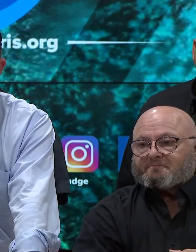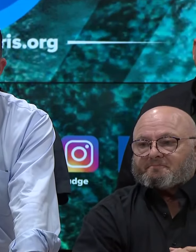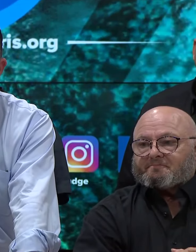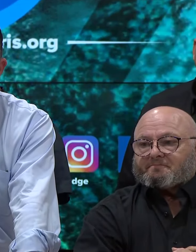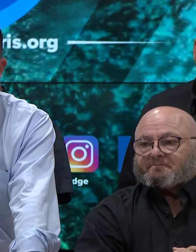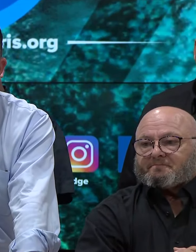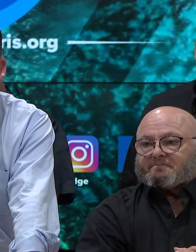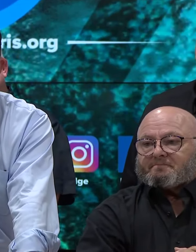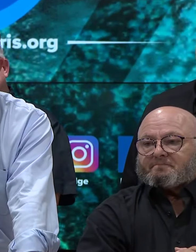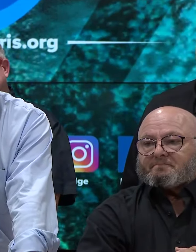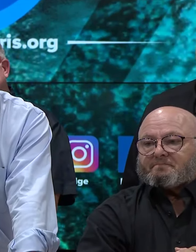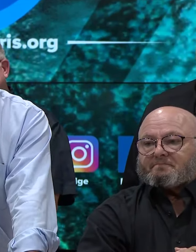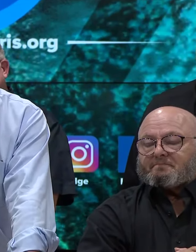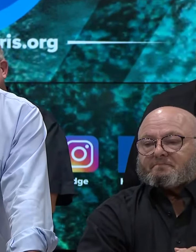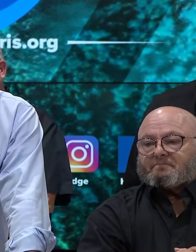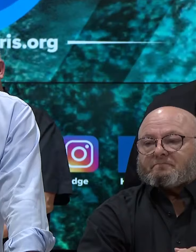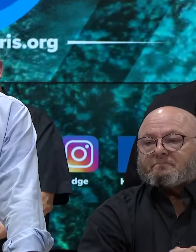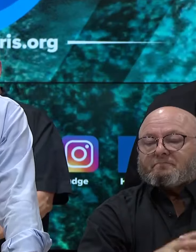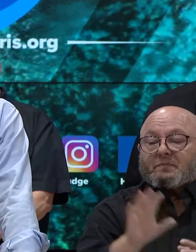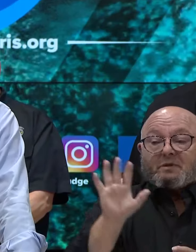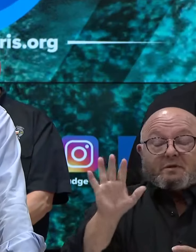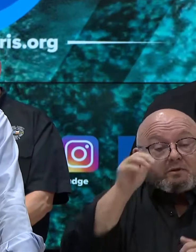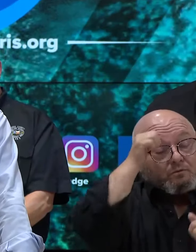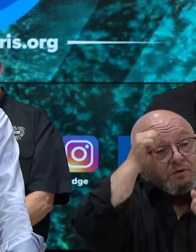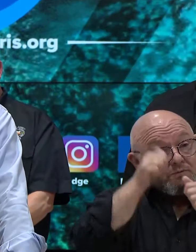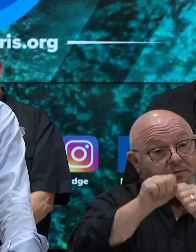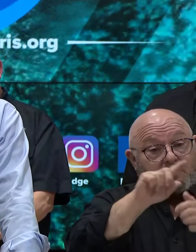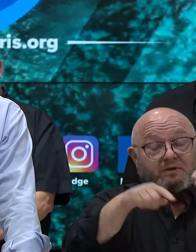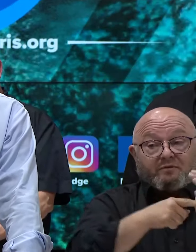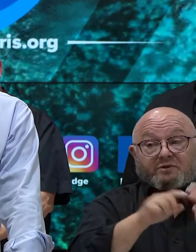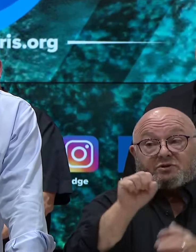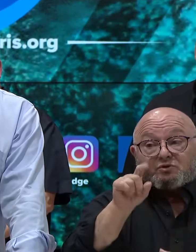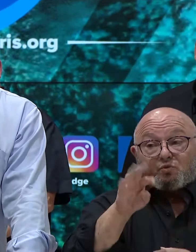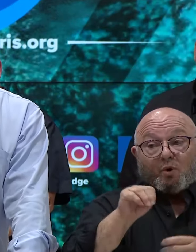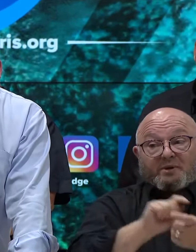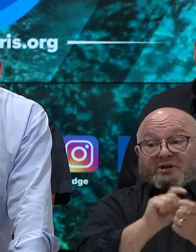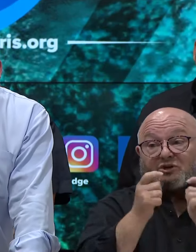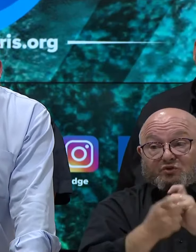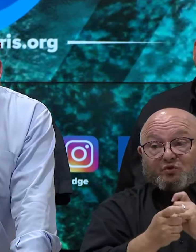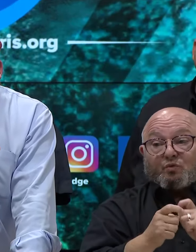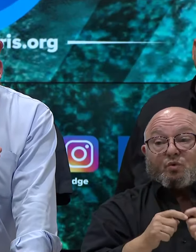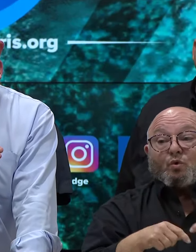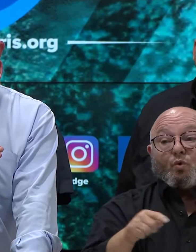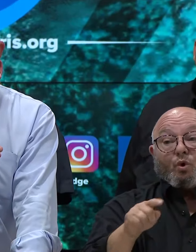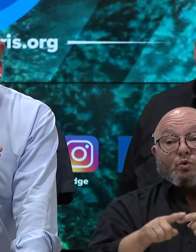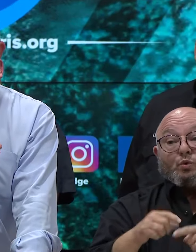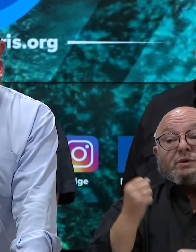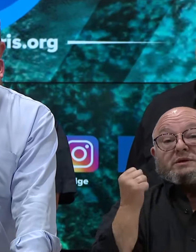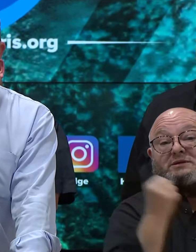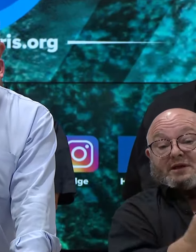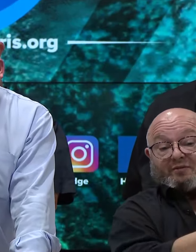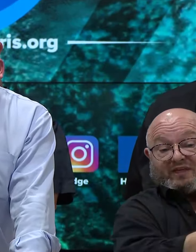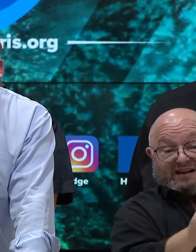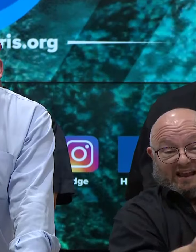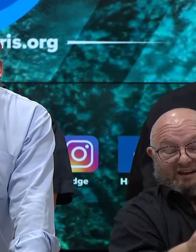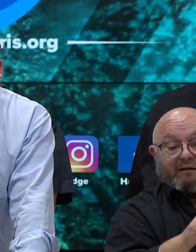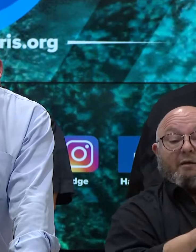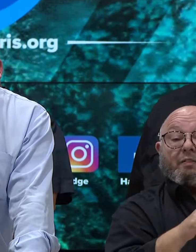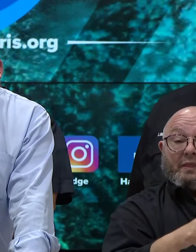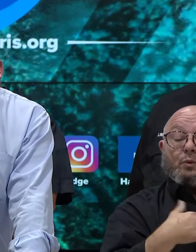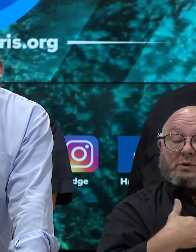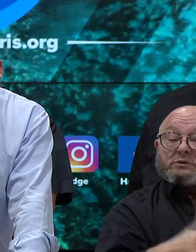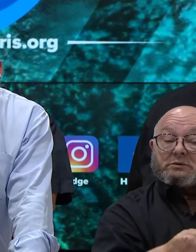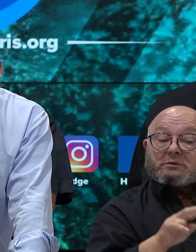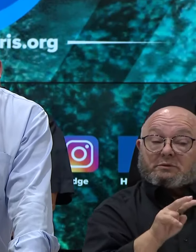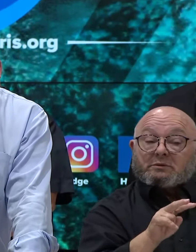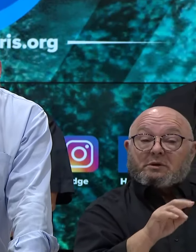just like the way that you were. And remember, this storm changed. It was heading towards South Texas. And even then, we were still looking